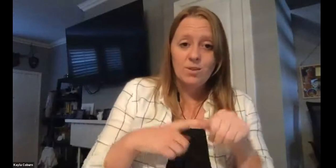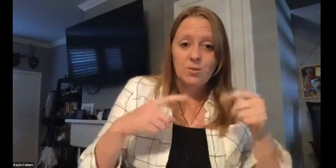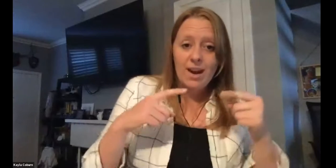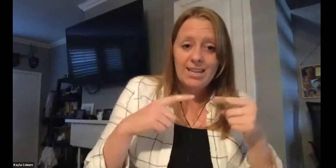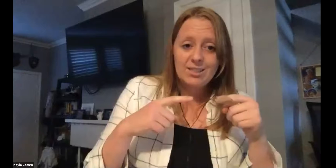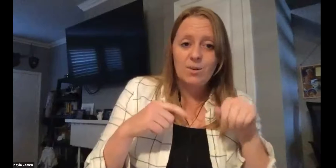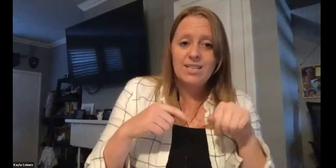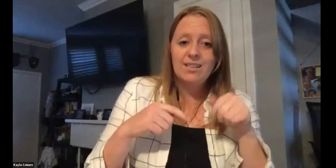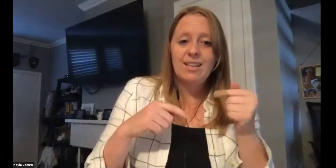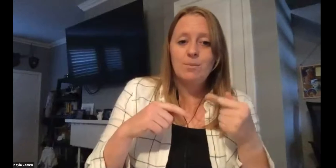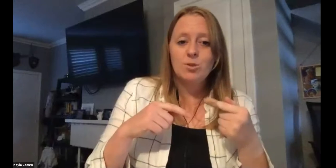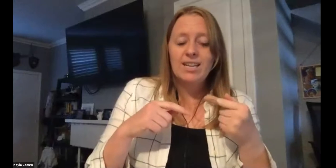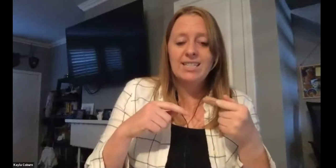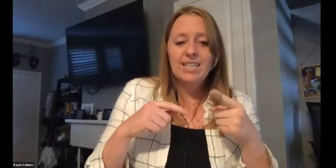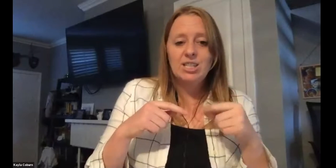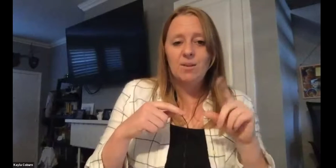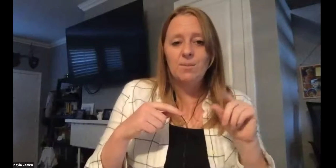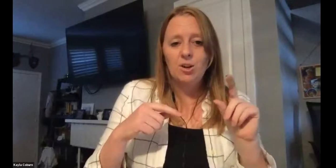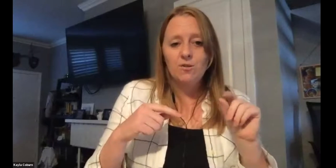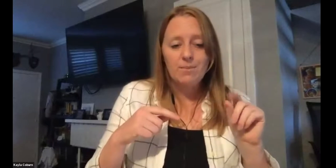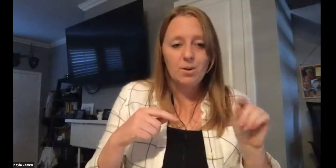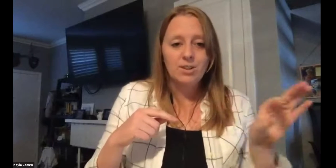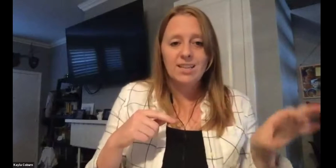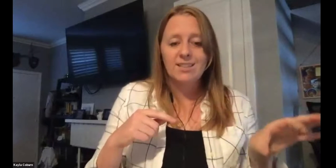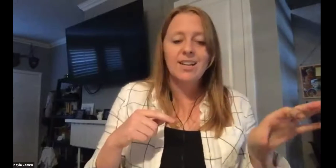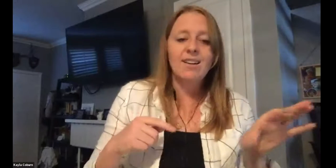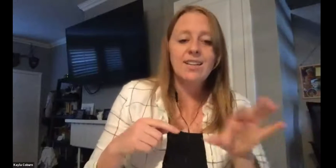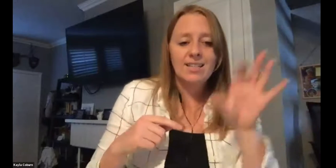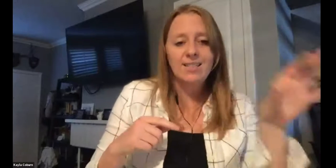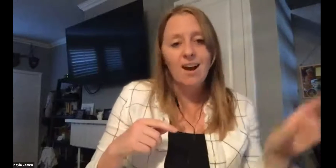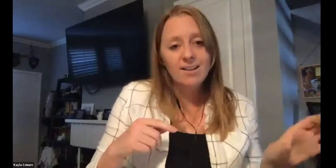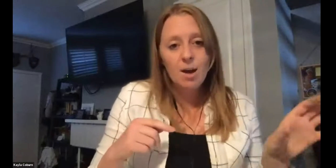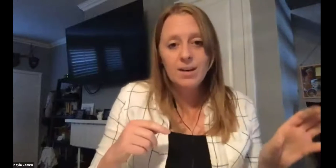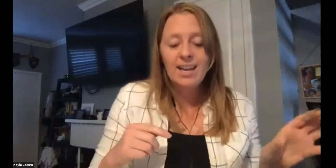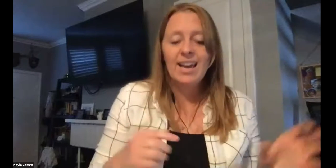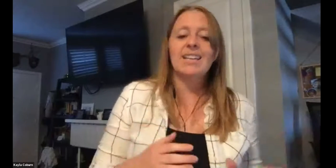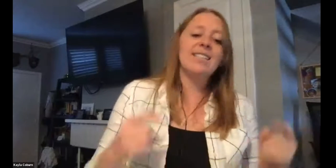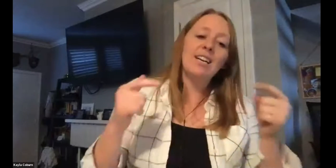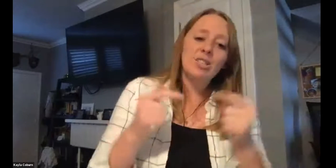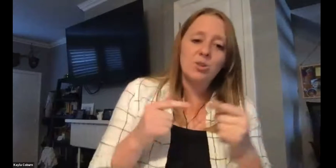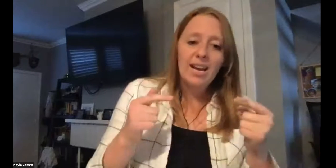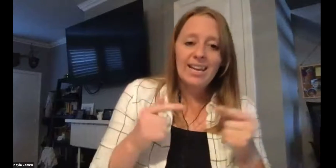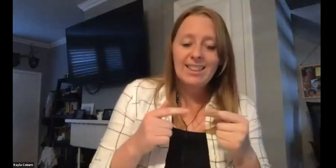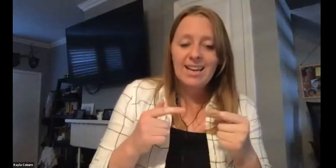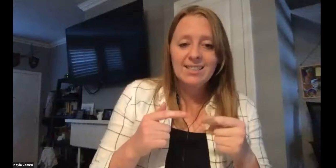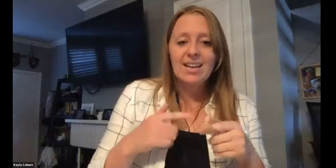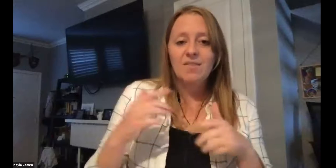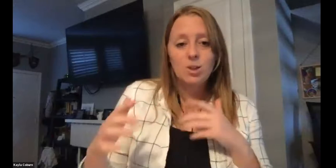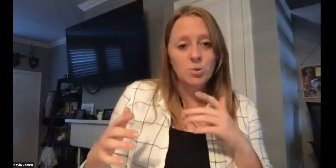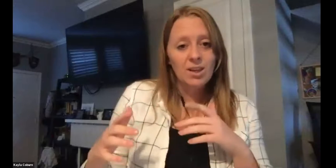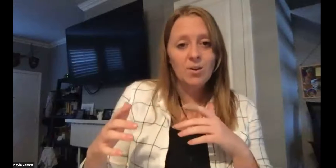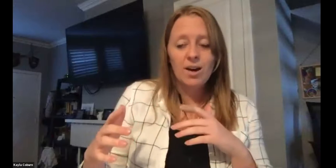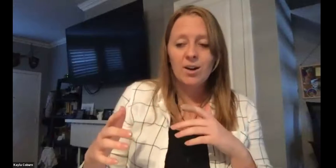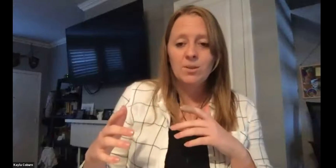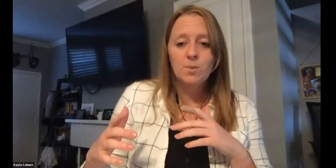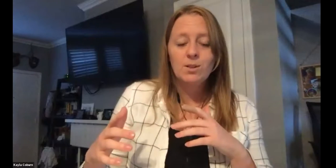sign wasn't right, so we did keep trying to teach him, fine motor skills on his not dominant hand to try to get that sign